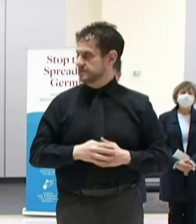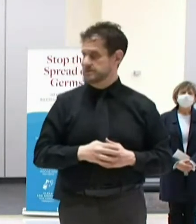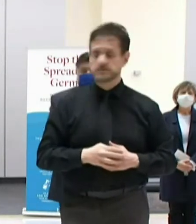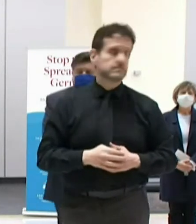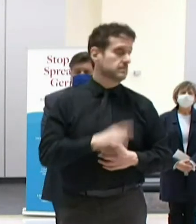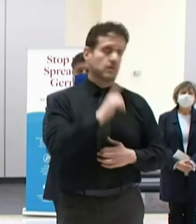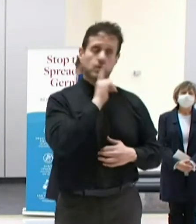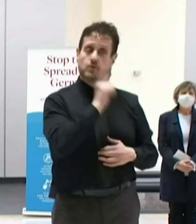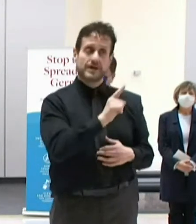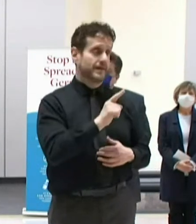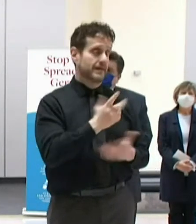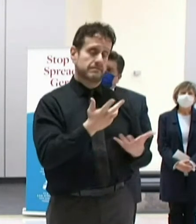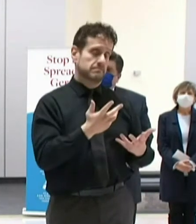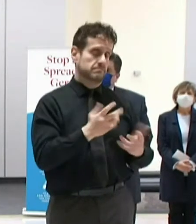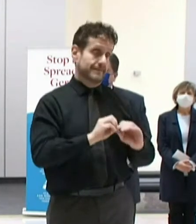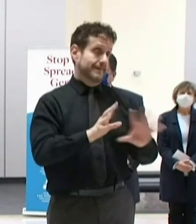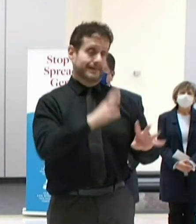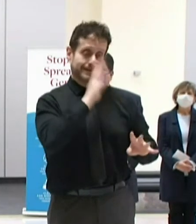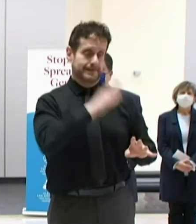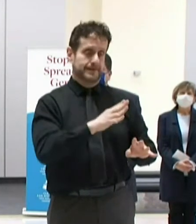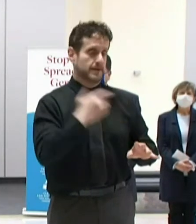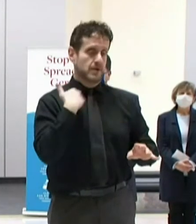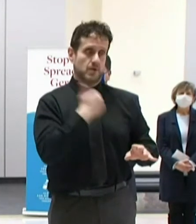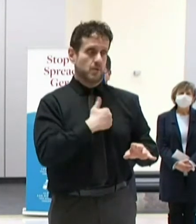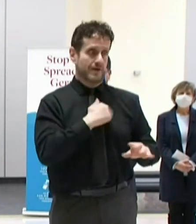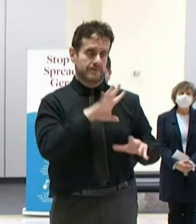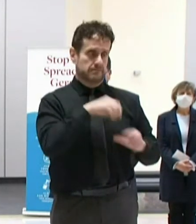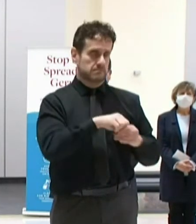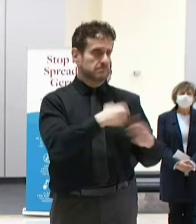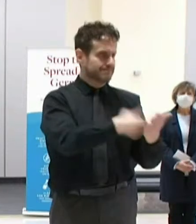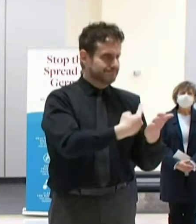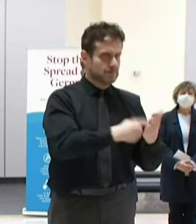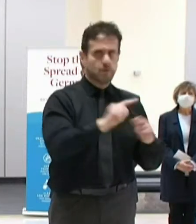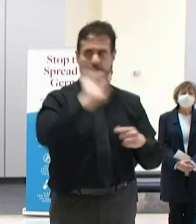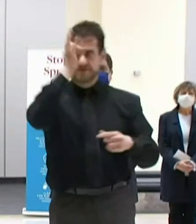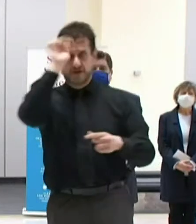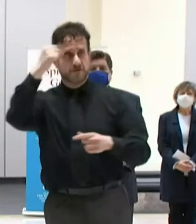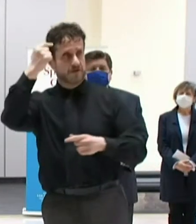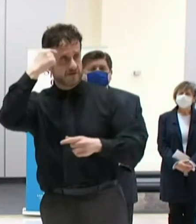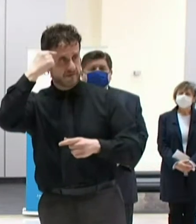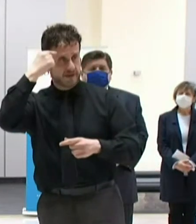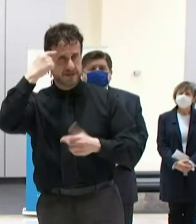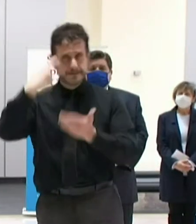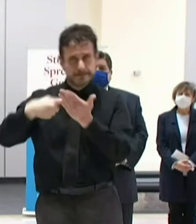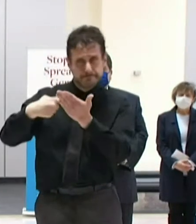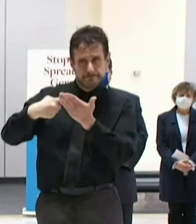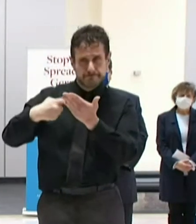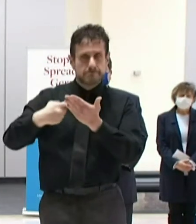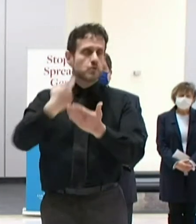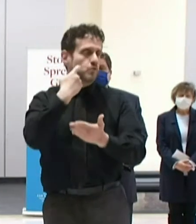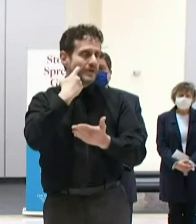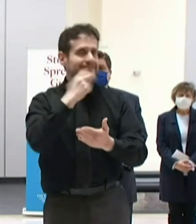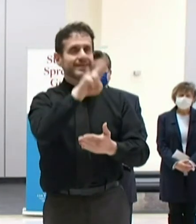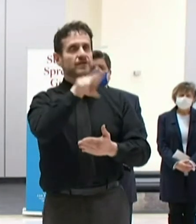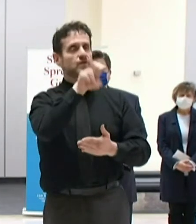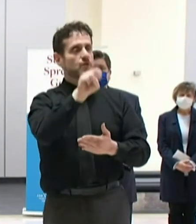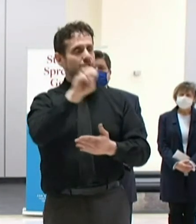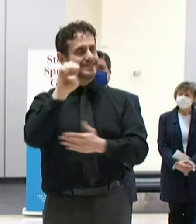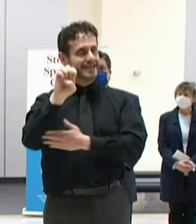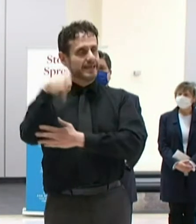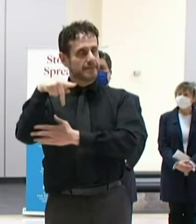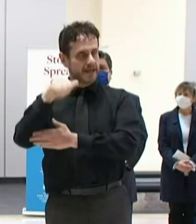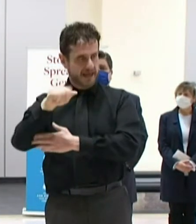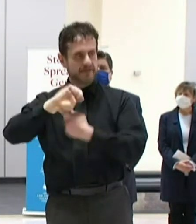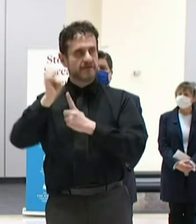Well, it's really quite straightforward. We've been in conversation with our federal partners, and particularly most recently the U.S. EPA.